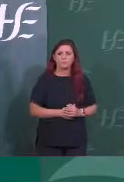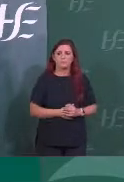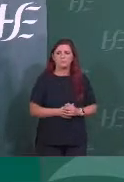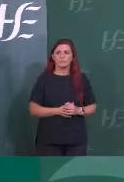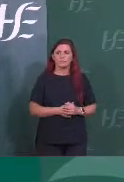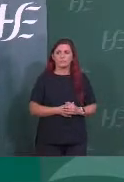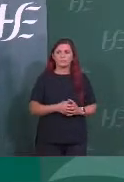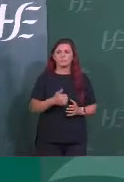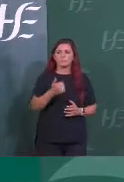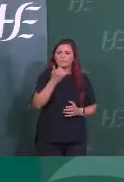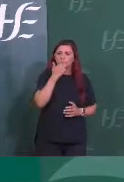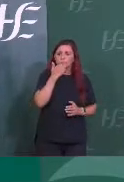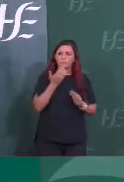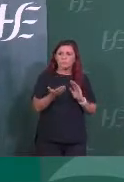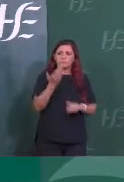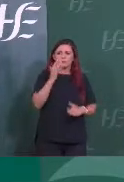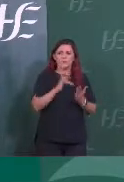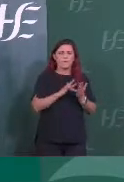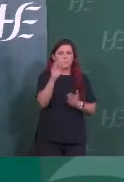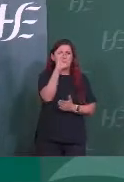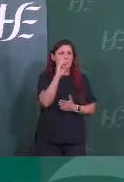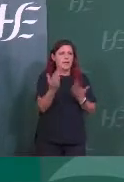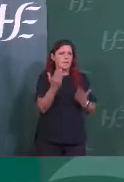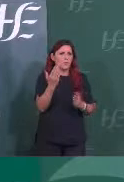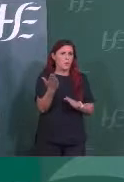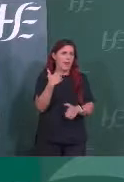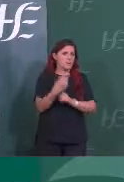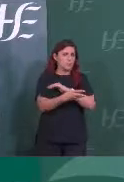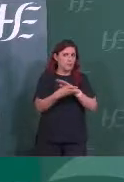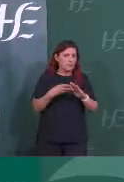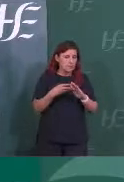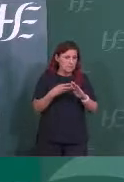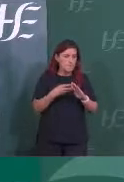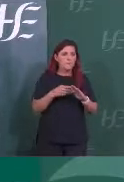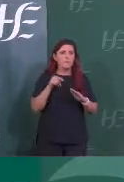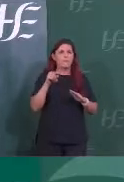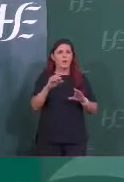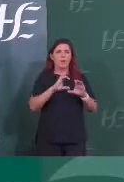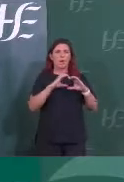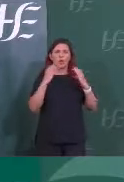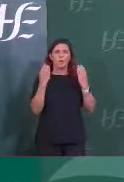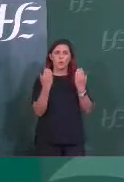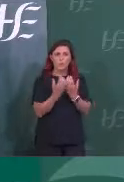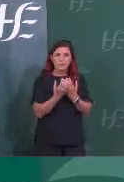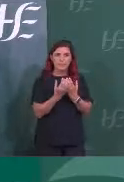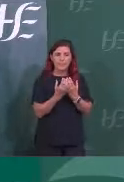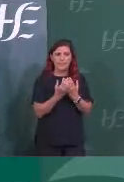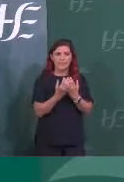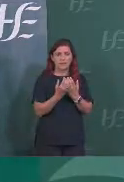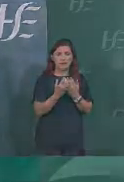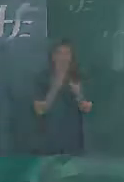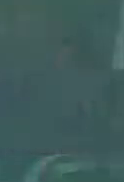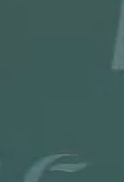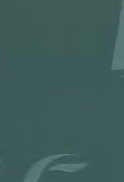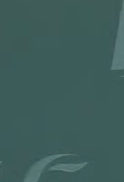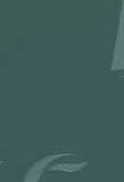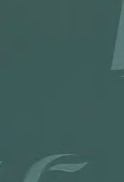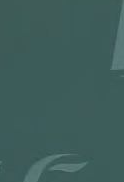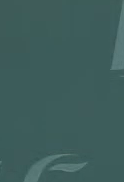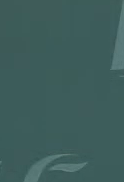are up 15% on last week. The positivity rate in community testing and for walk-ins and self-referrals is